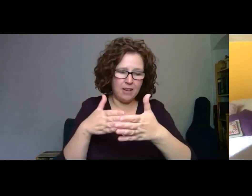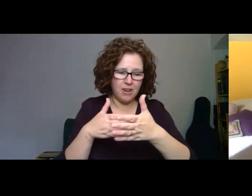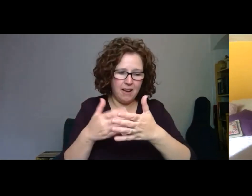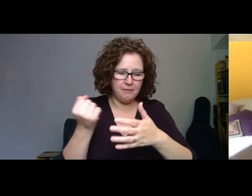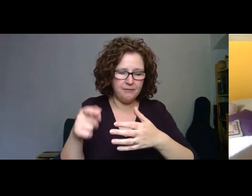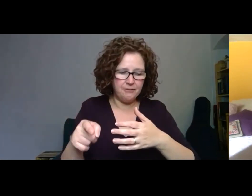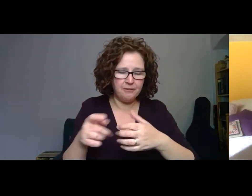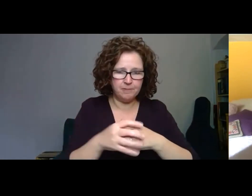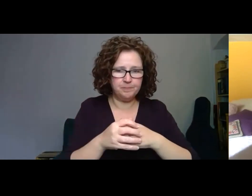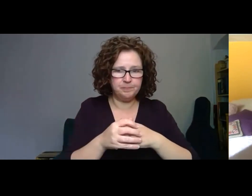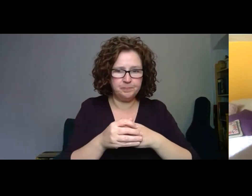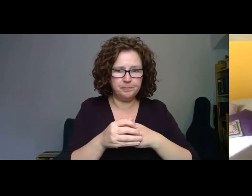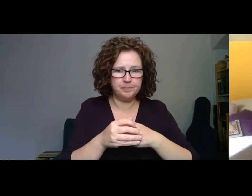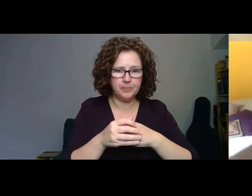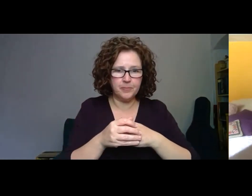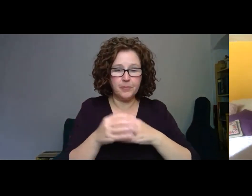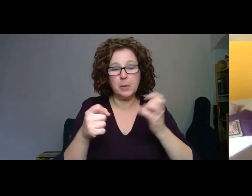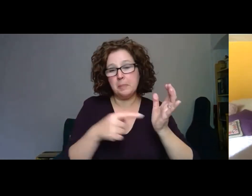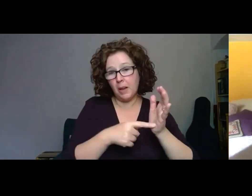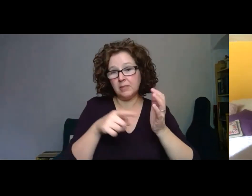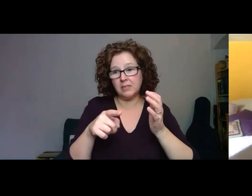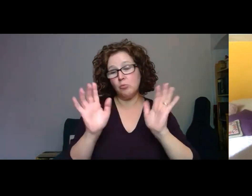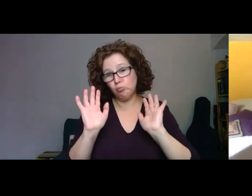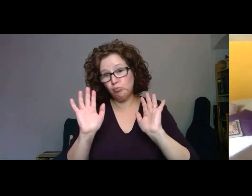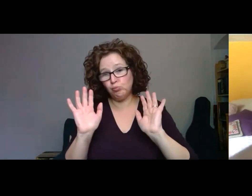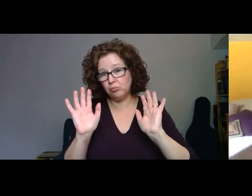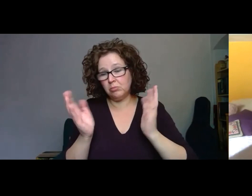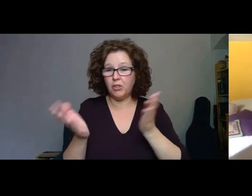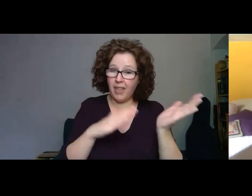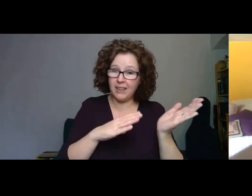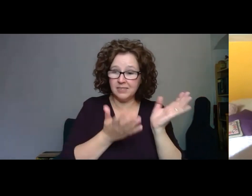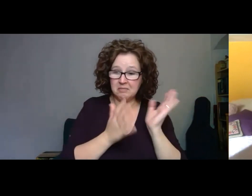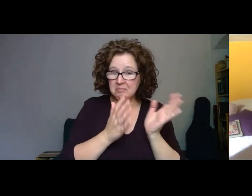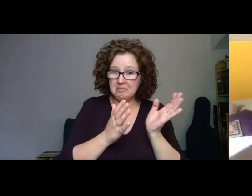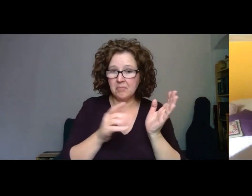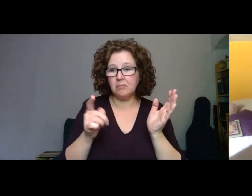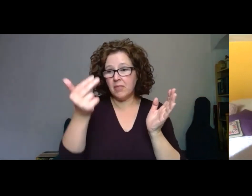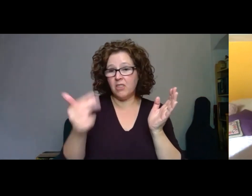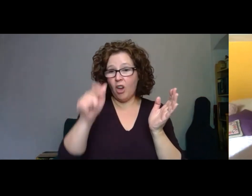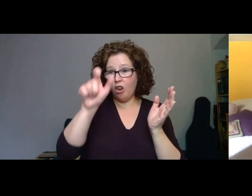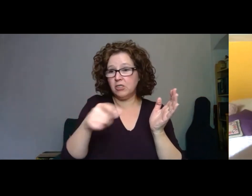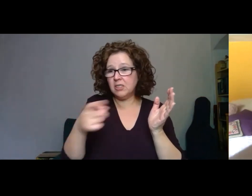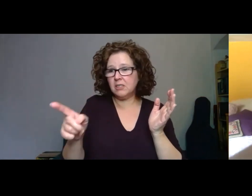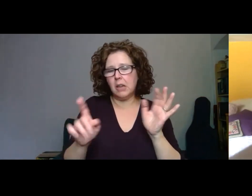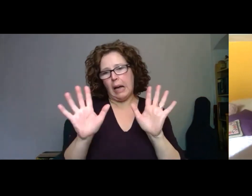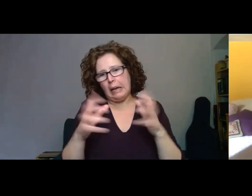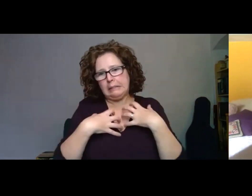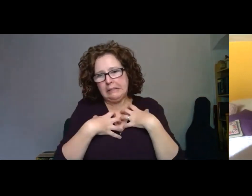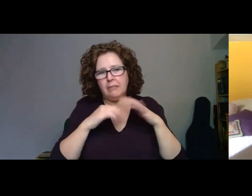face. But on the other hand, these artists are not afraid of it, and they